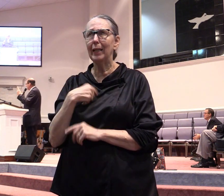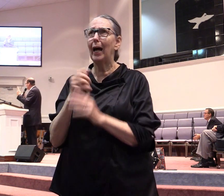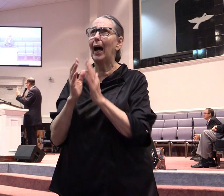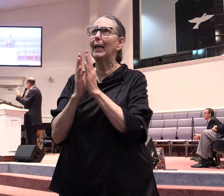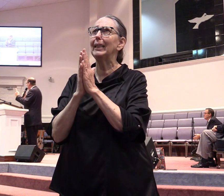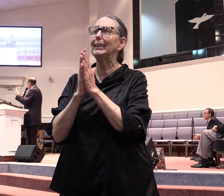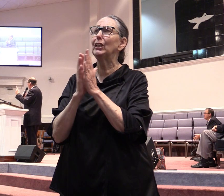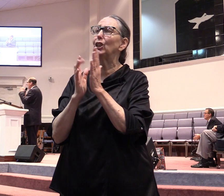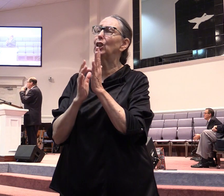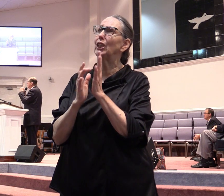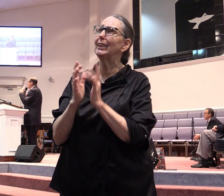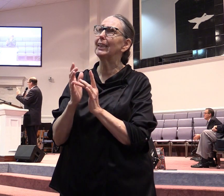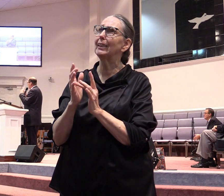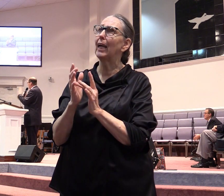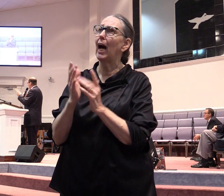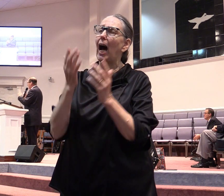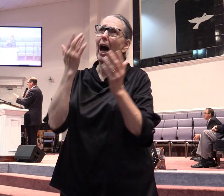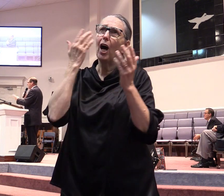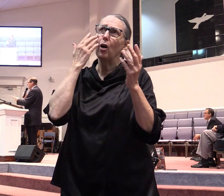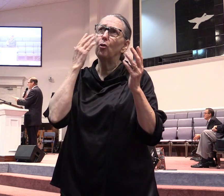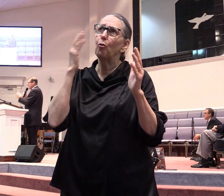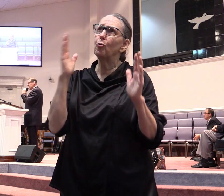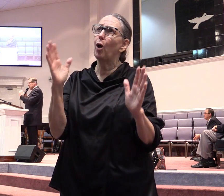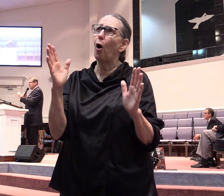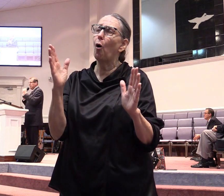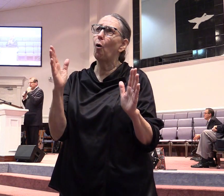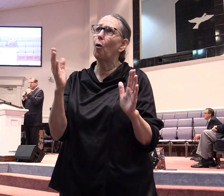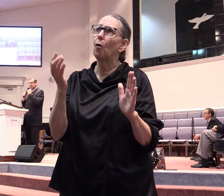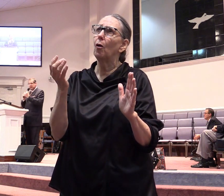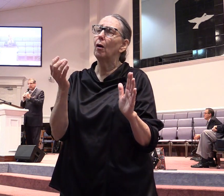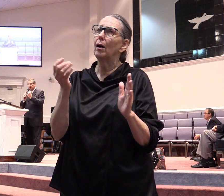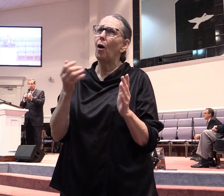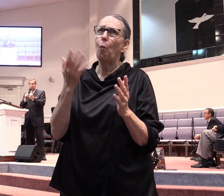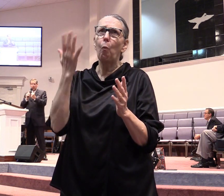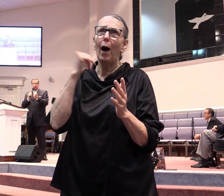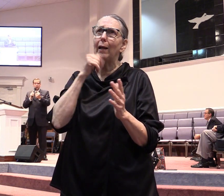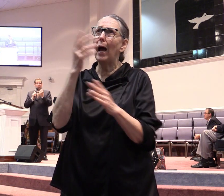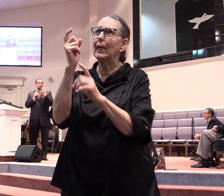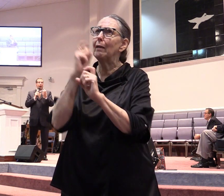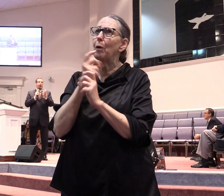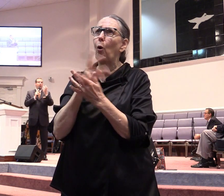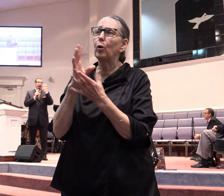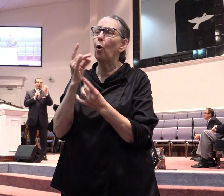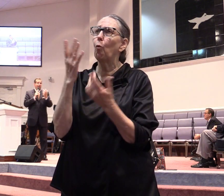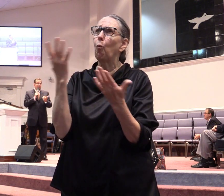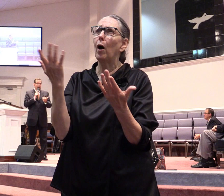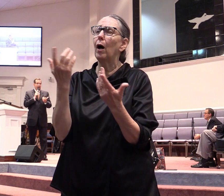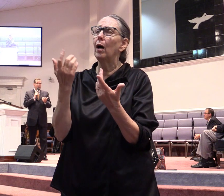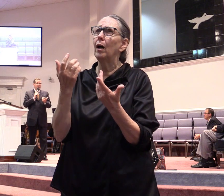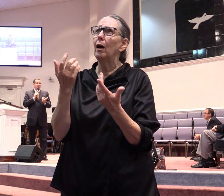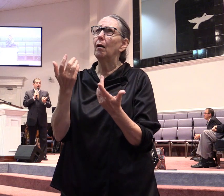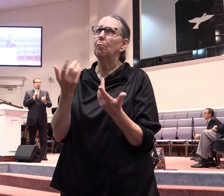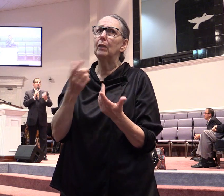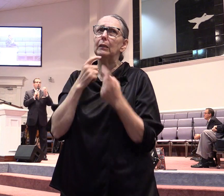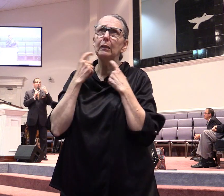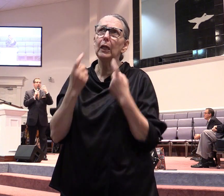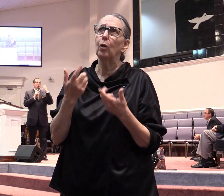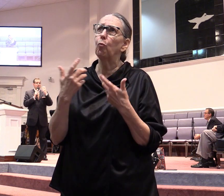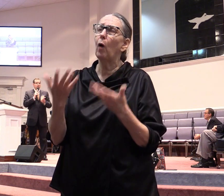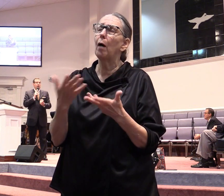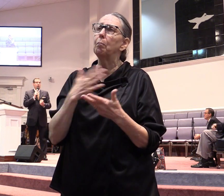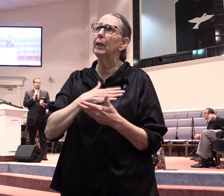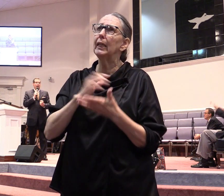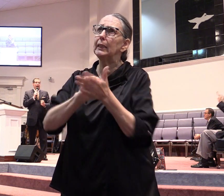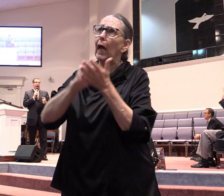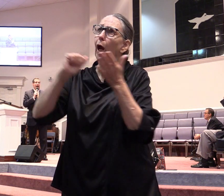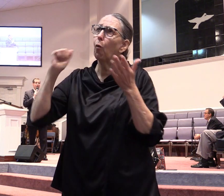"Dear Jesus, I do not know what I've done keeping me from receiving the Holy Ghost, but whatever I have done, would you